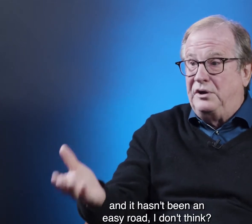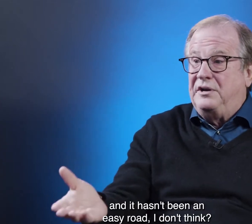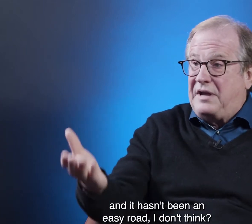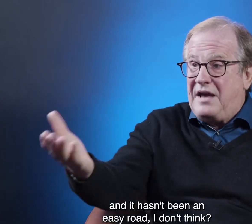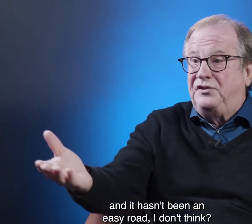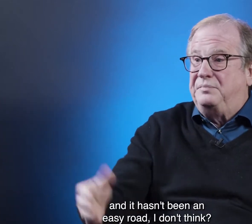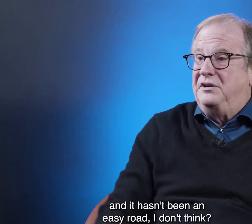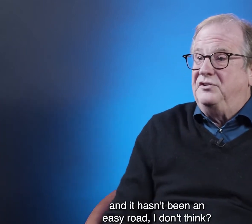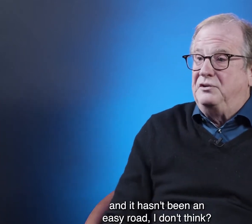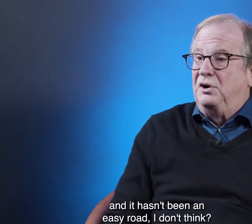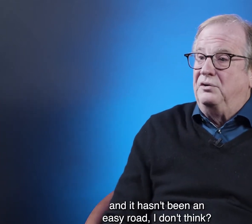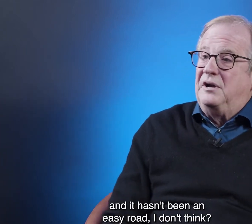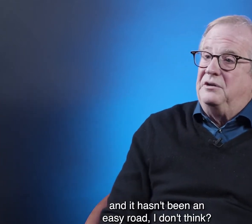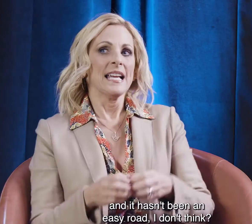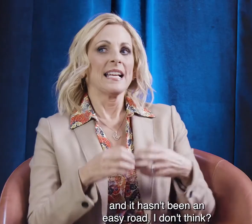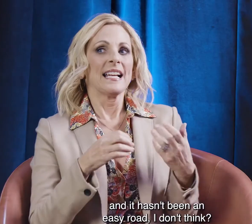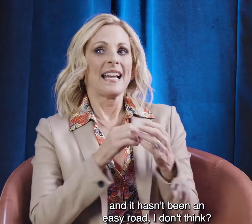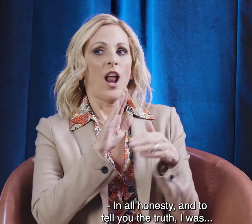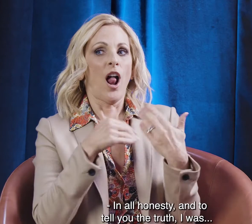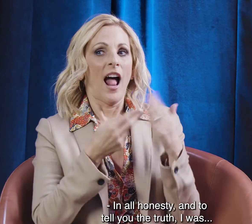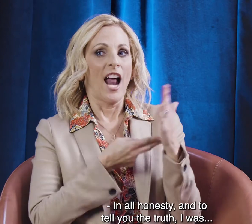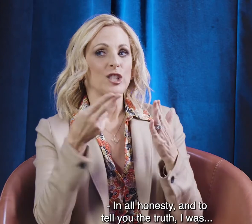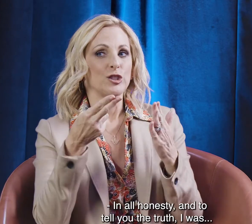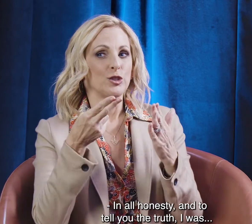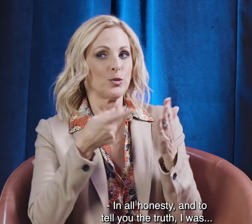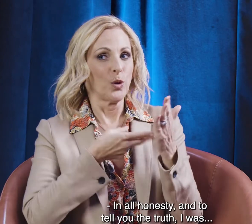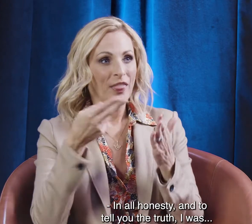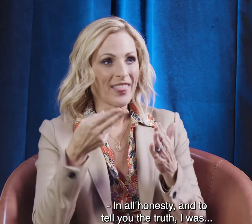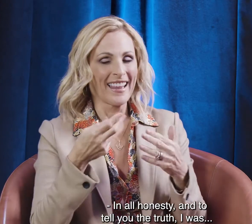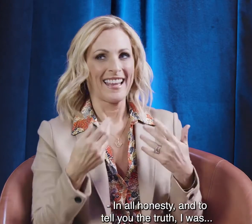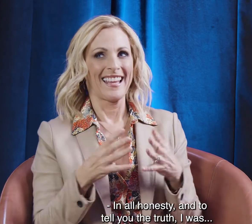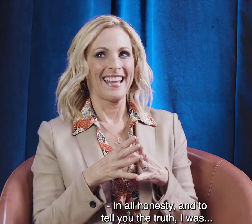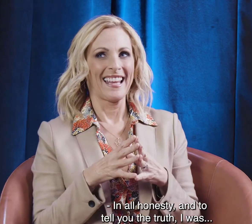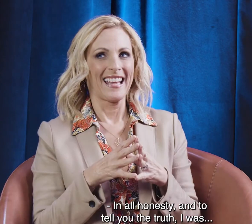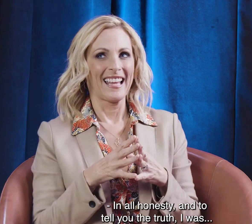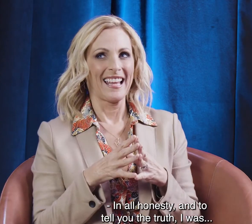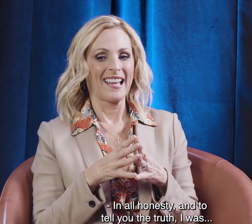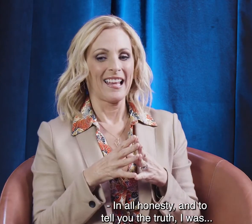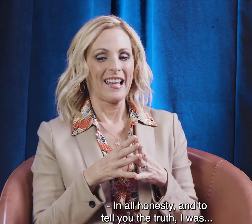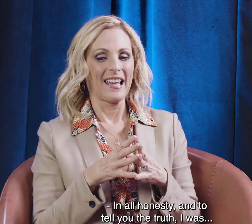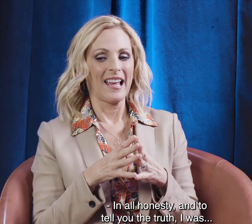and it hasn't been an easy road, I don't think. In all honesty, and to tell you the truth,